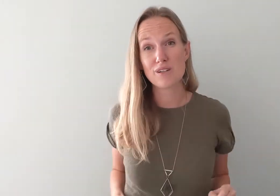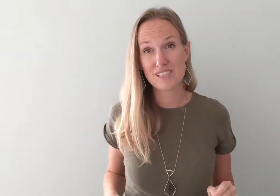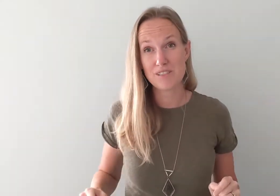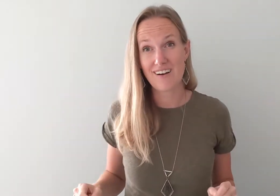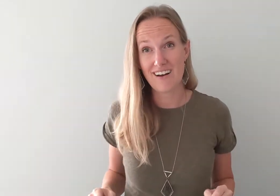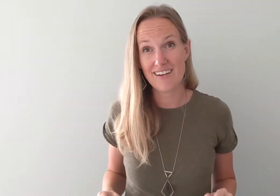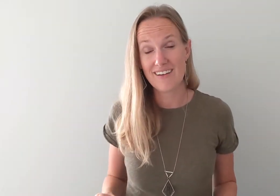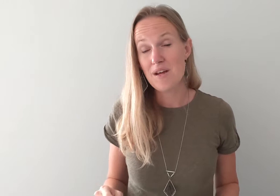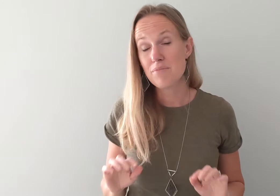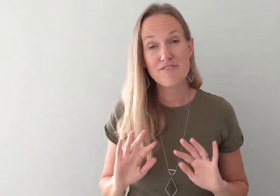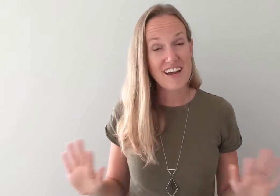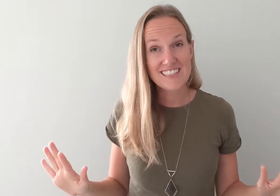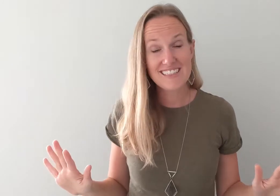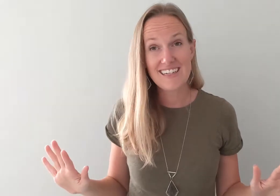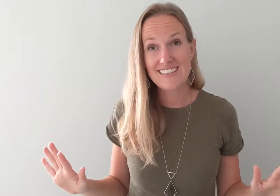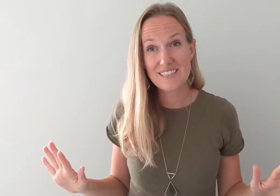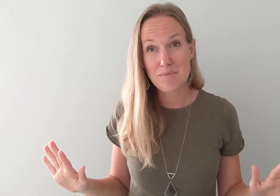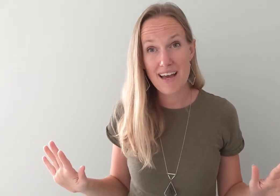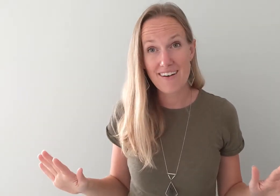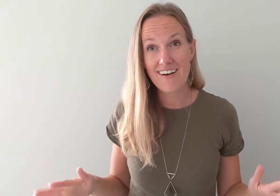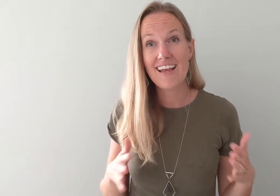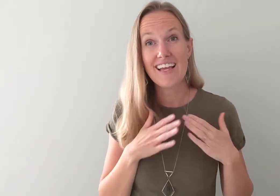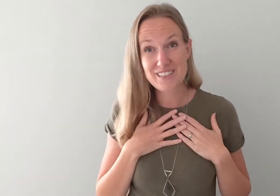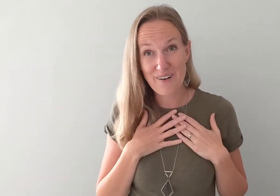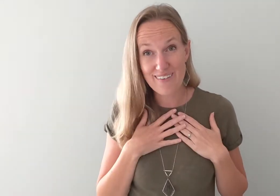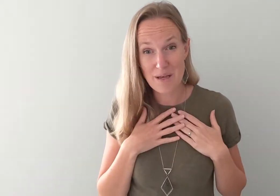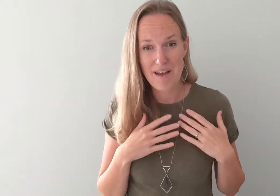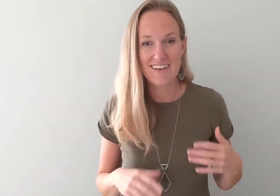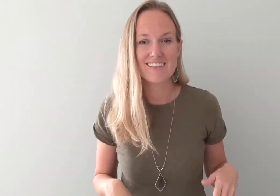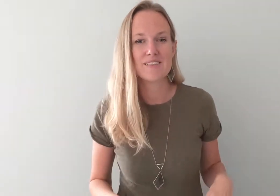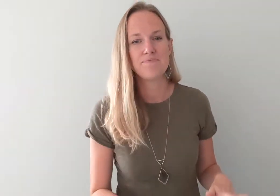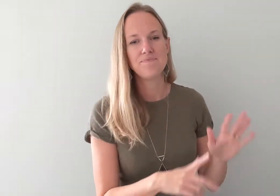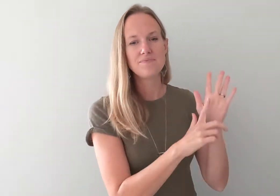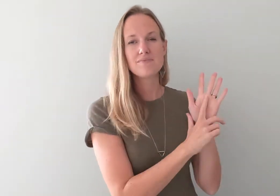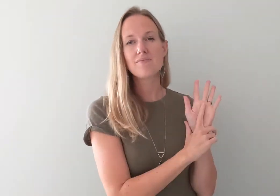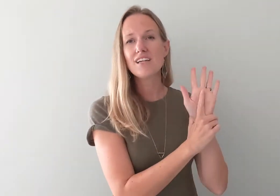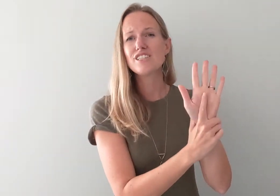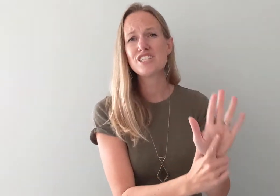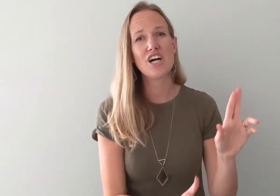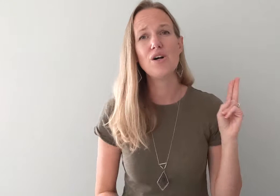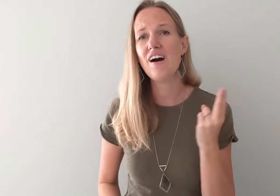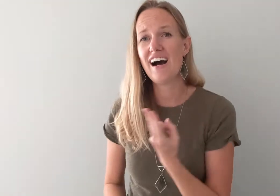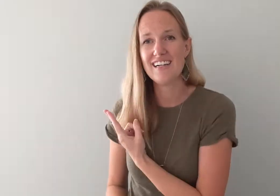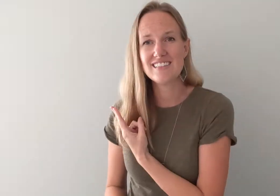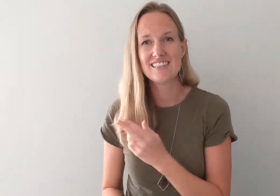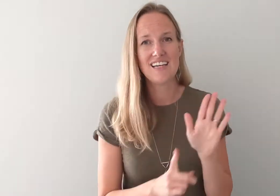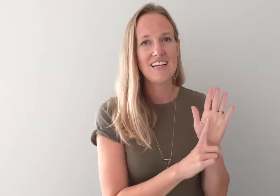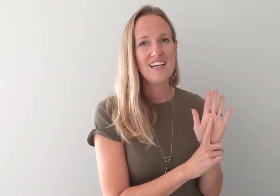worship to God. Perfection doesn't matter, it's your heart that matters. Show us